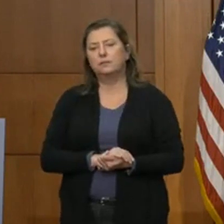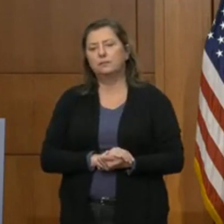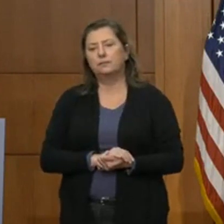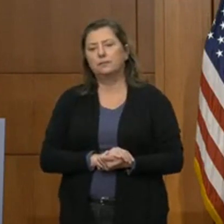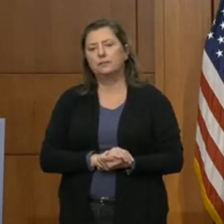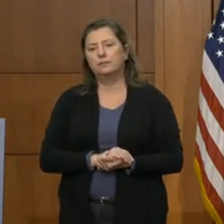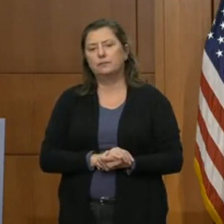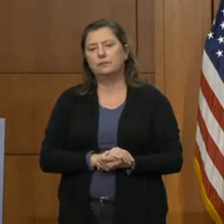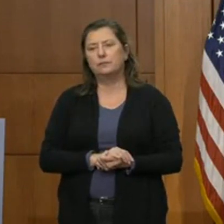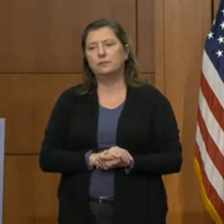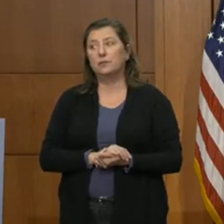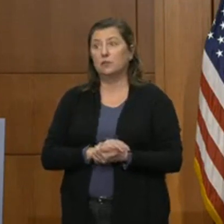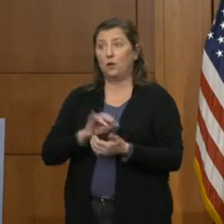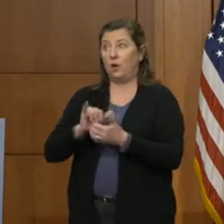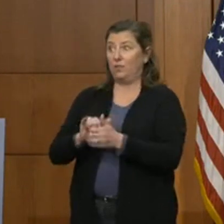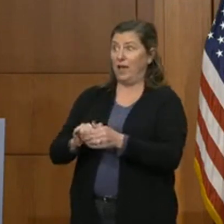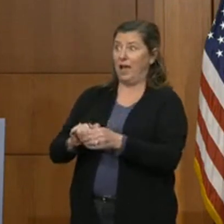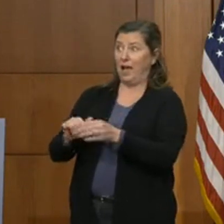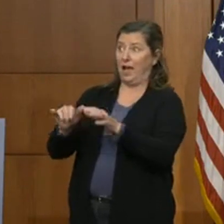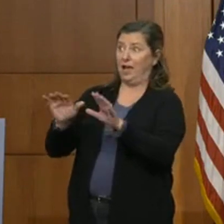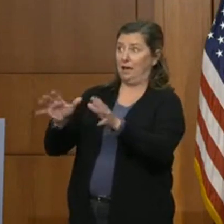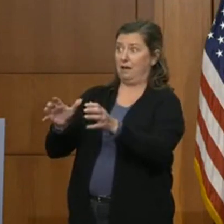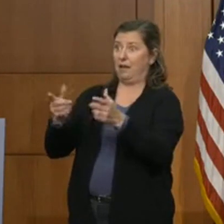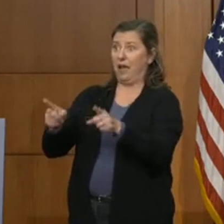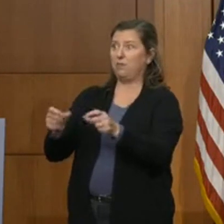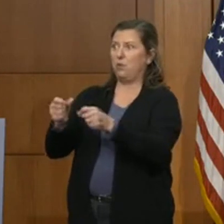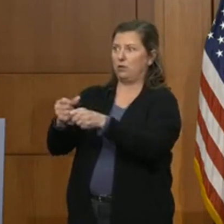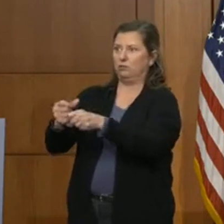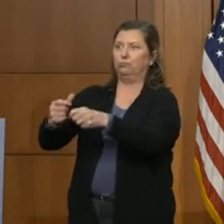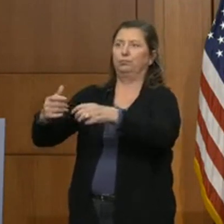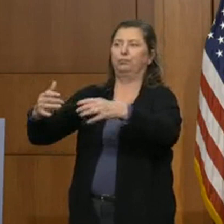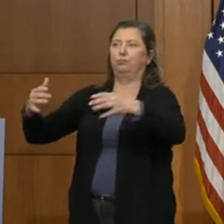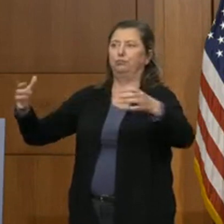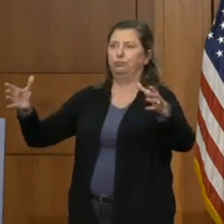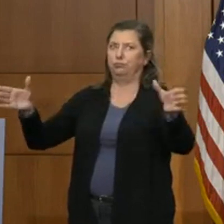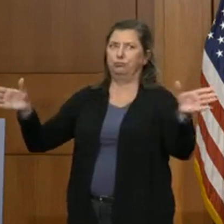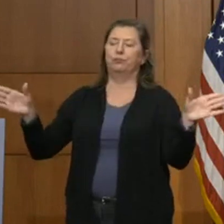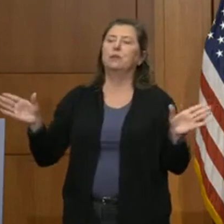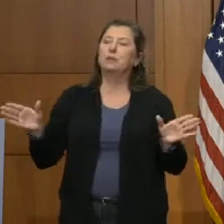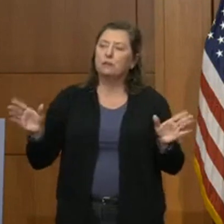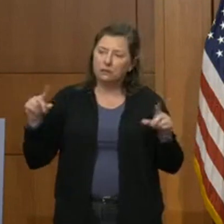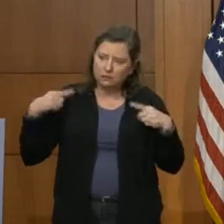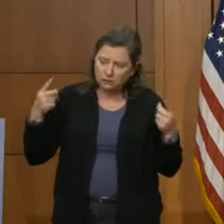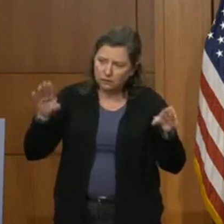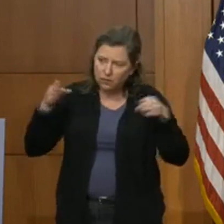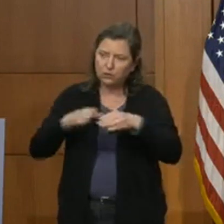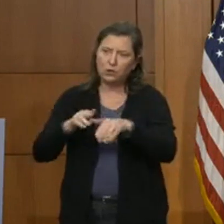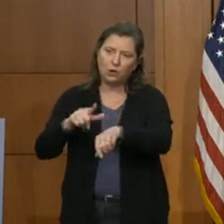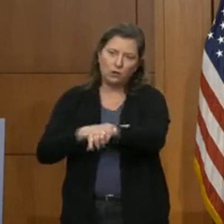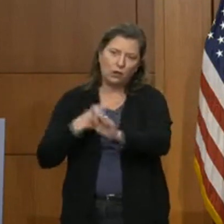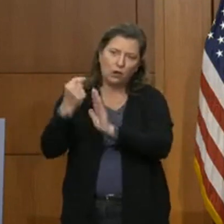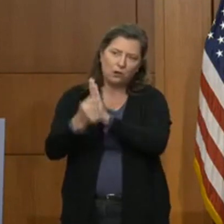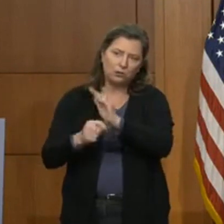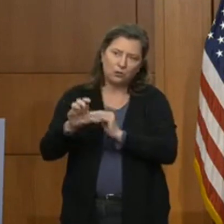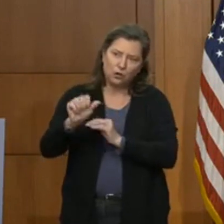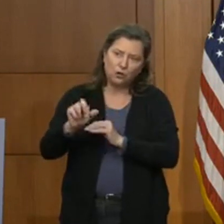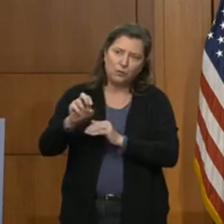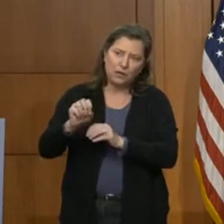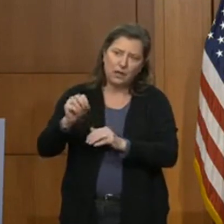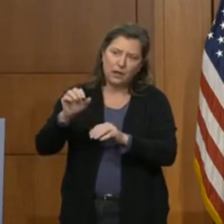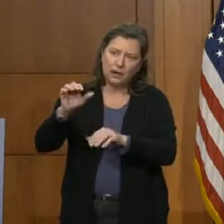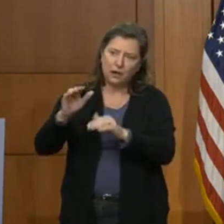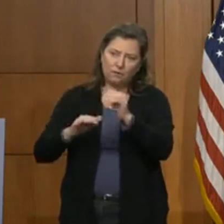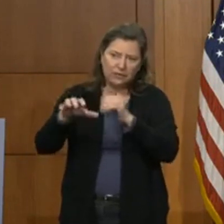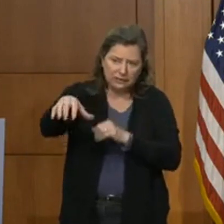to begin scaling that up. As you know, we've been focusing a lot on the long-term care facilities where the majority of